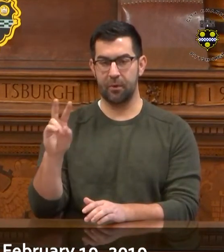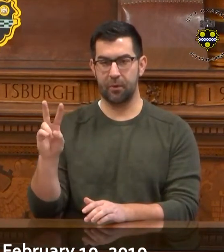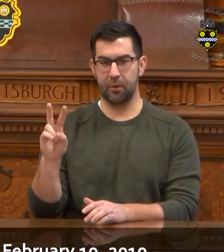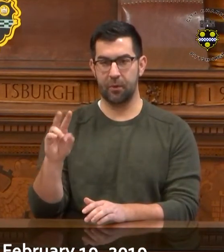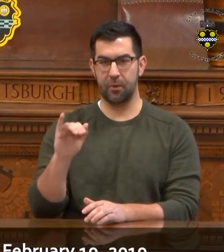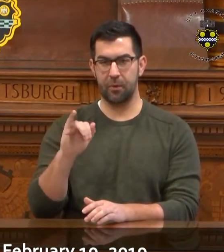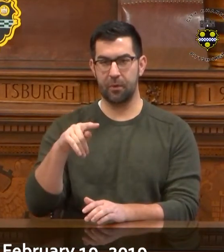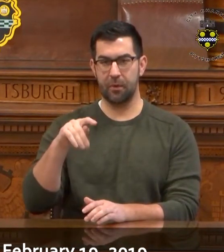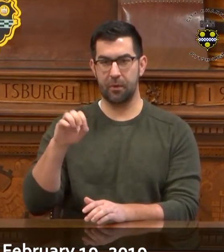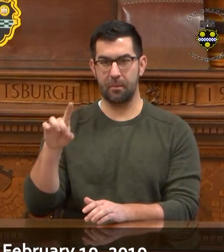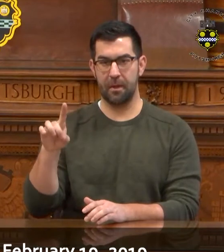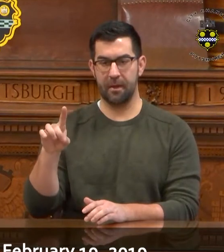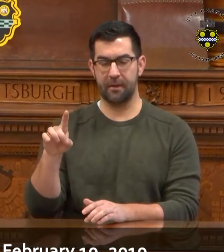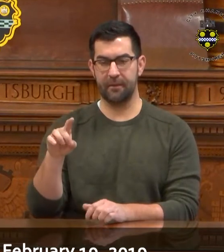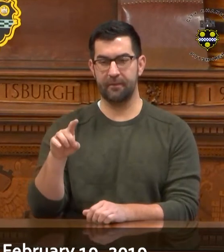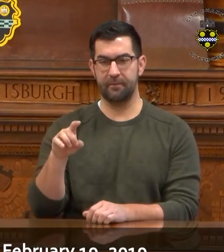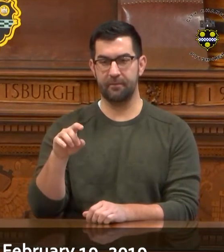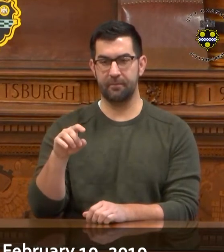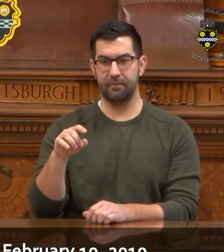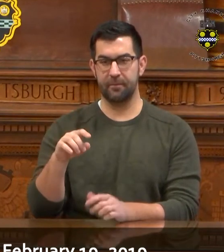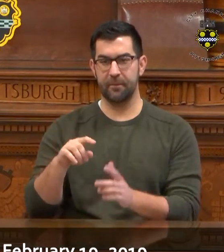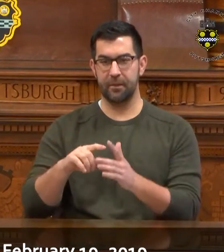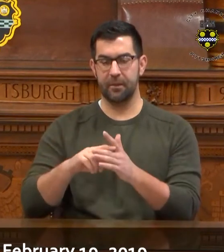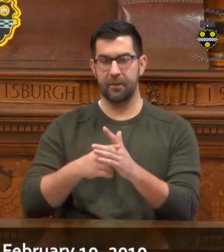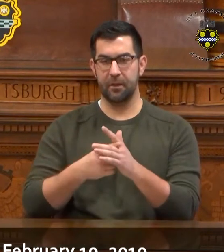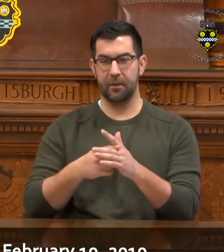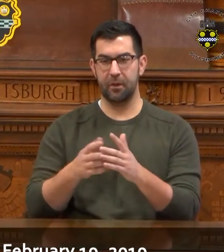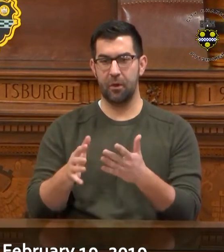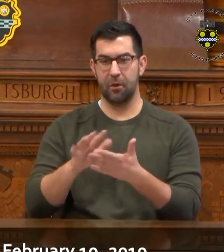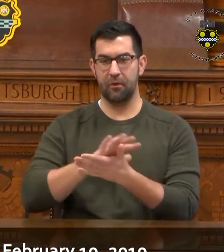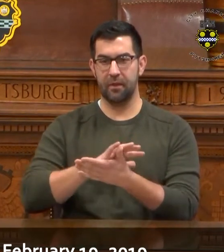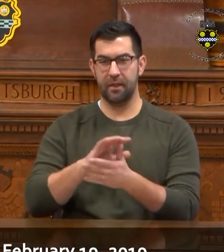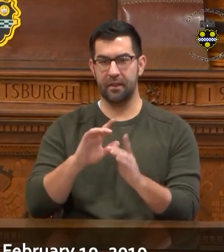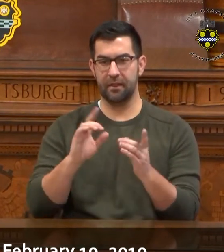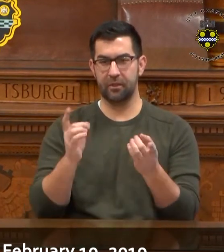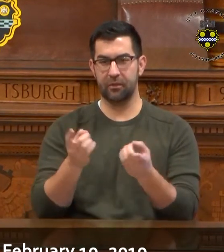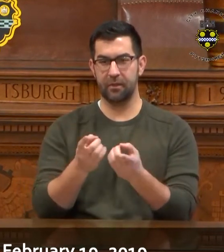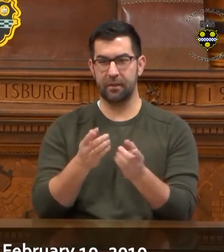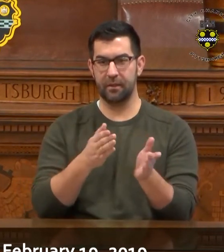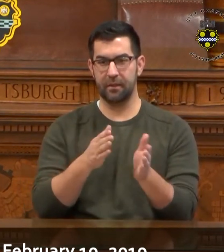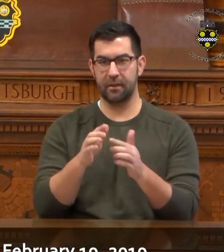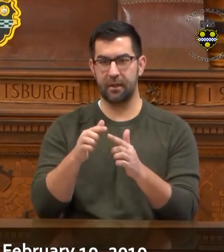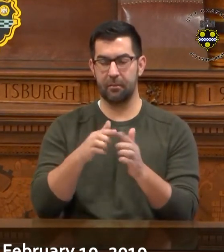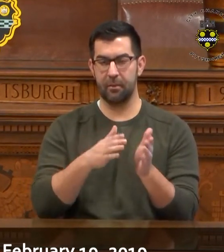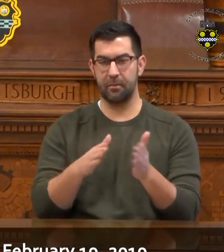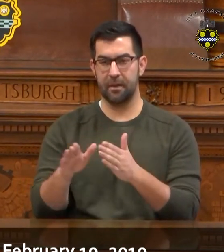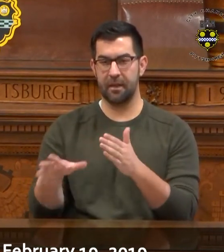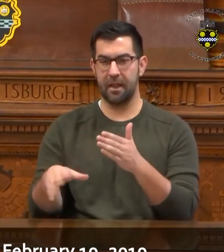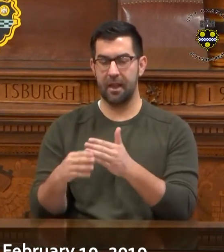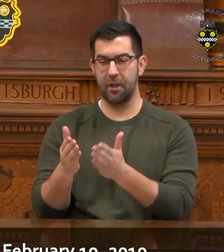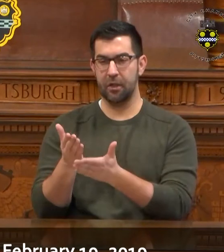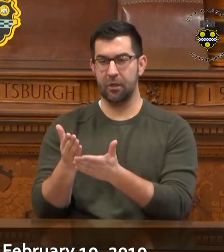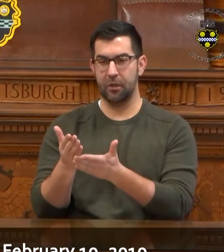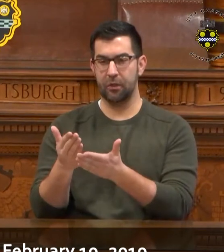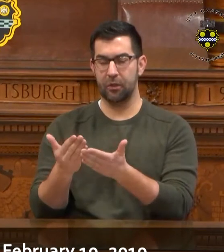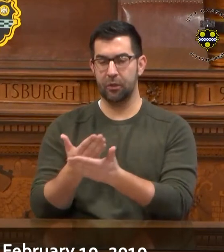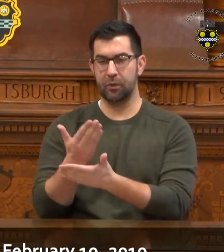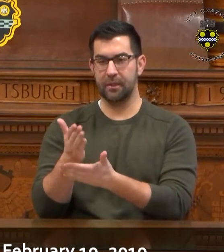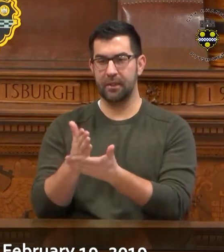907.02, IPOD, Interim Planning Overlay District, by adding a new section